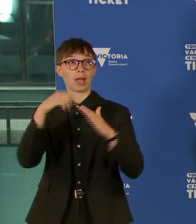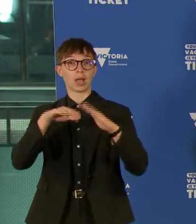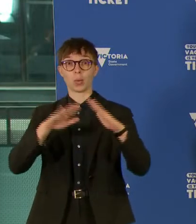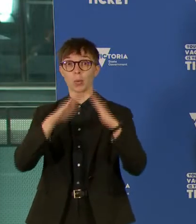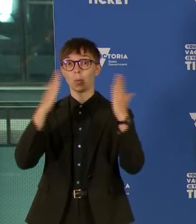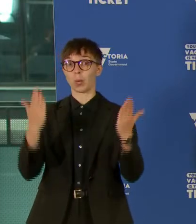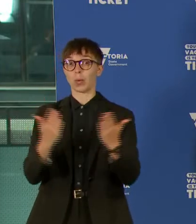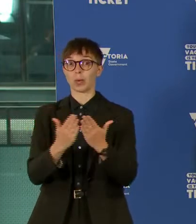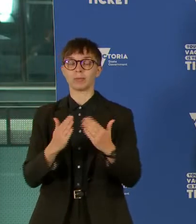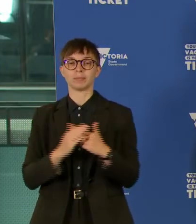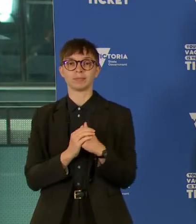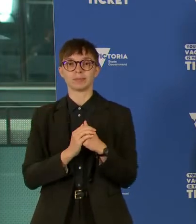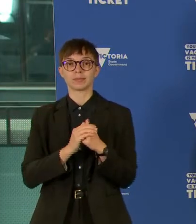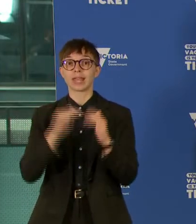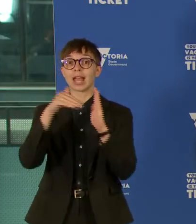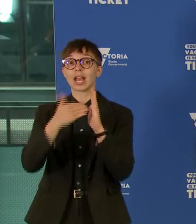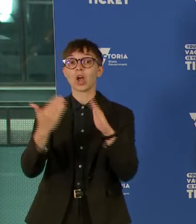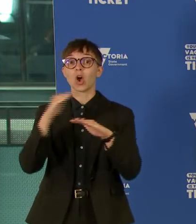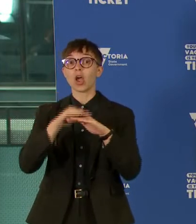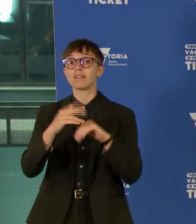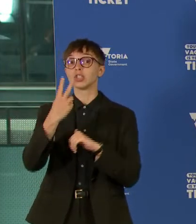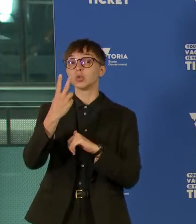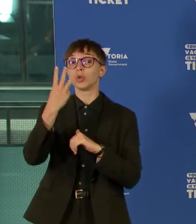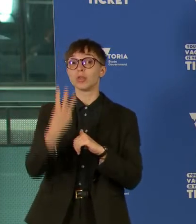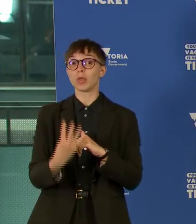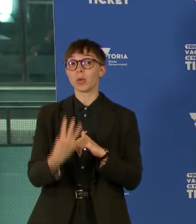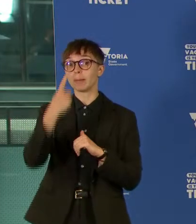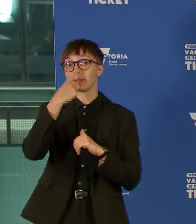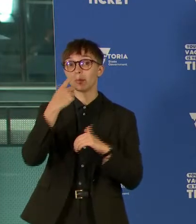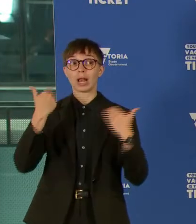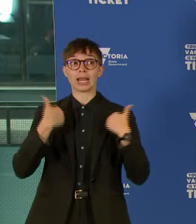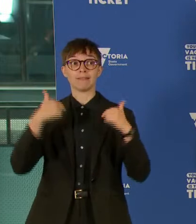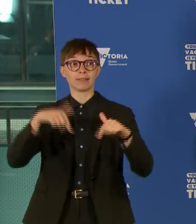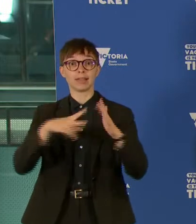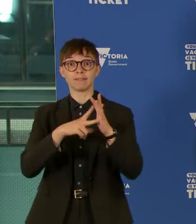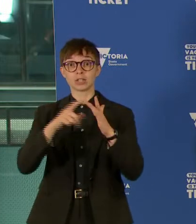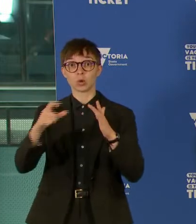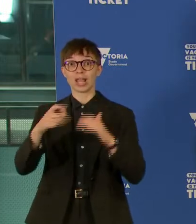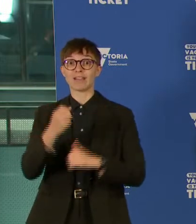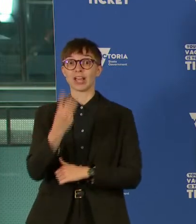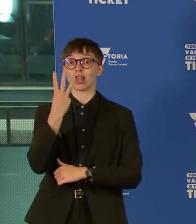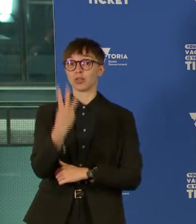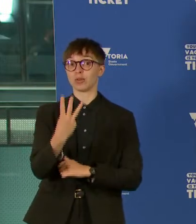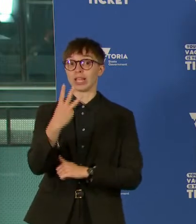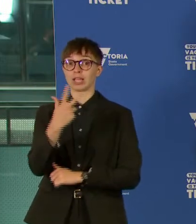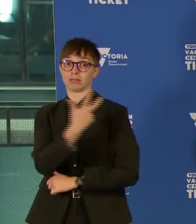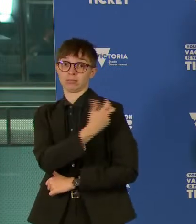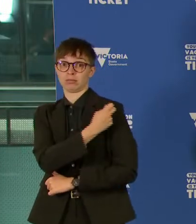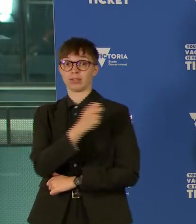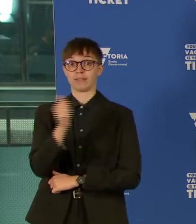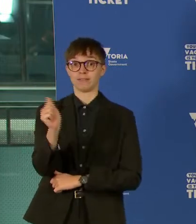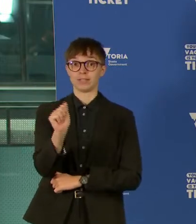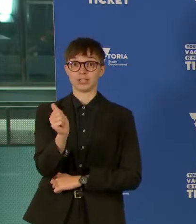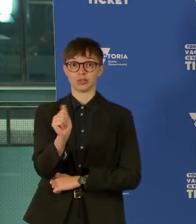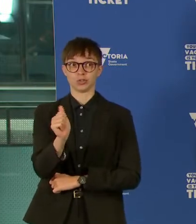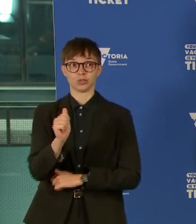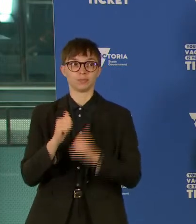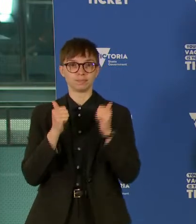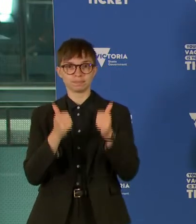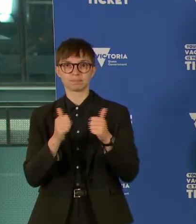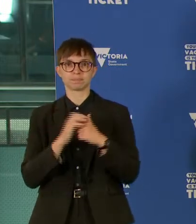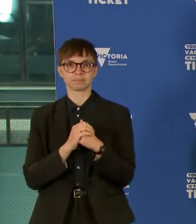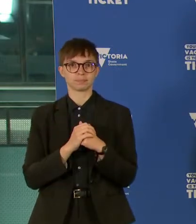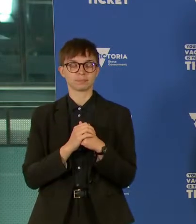community who are eligible triple dosed. And in some cases, particularly our most vulnerable